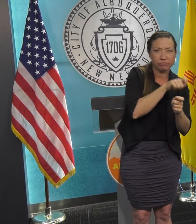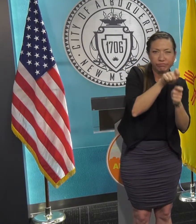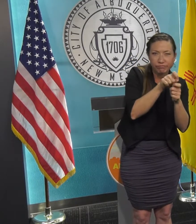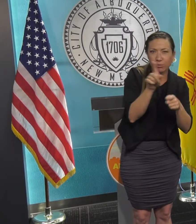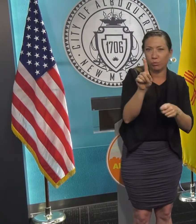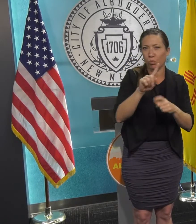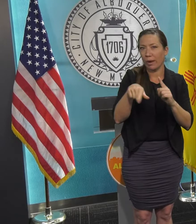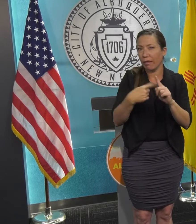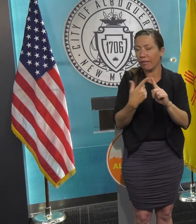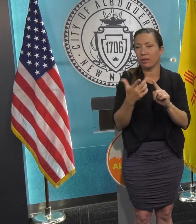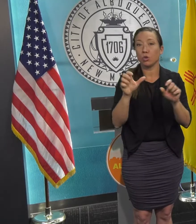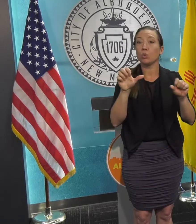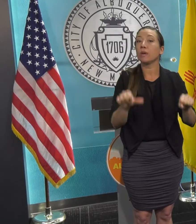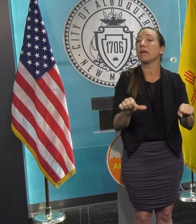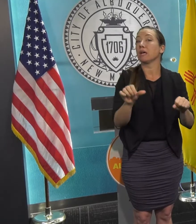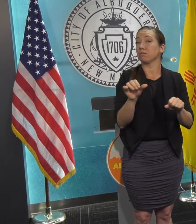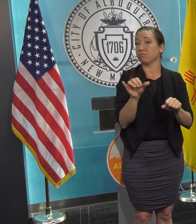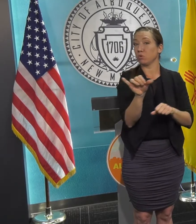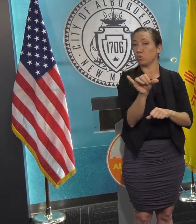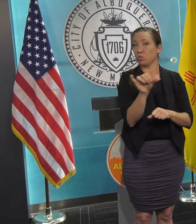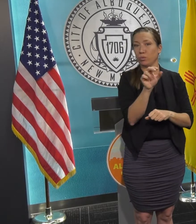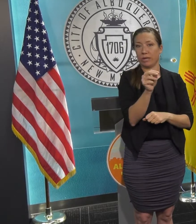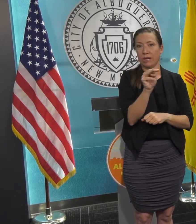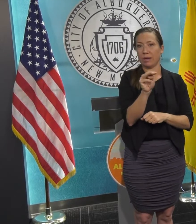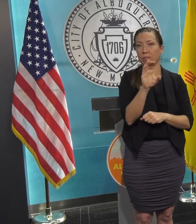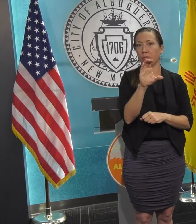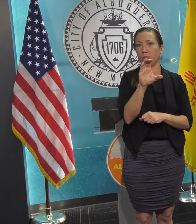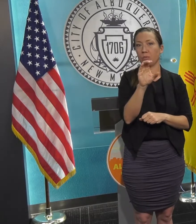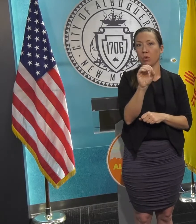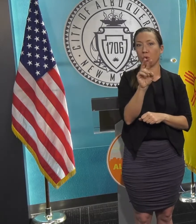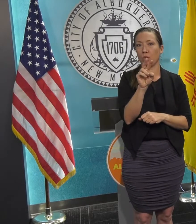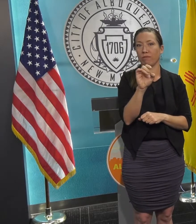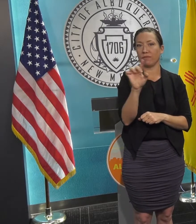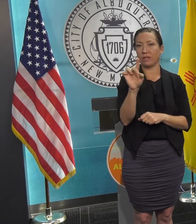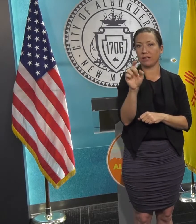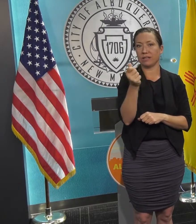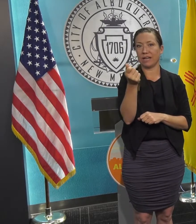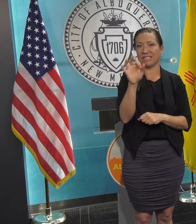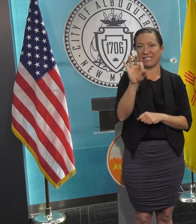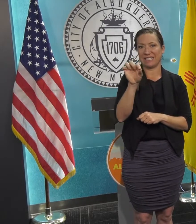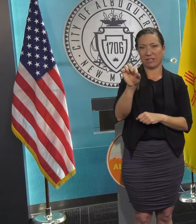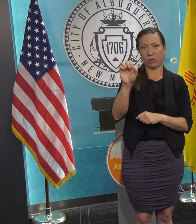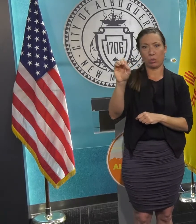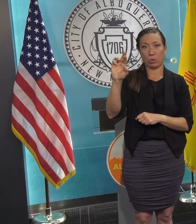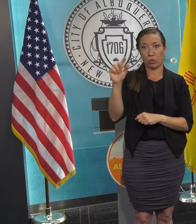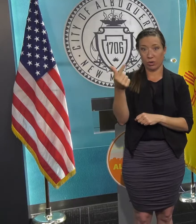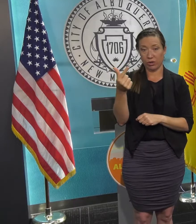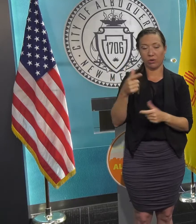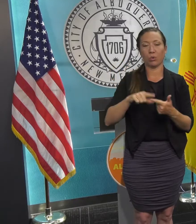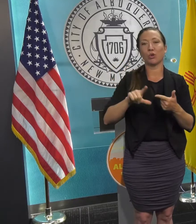nmcovid19.org, or you can call my office and ask us personally. Again, my number,